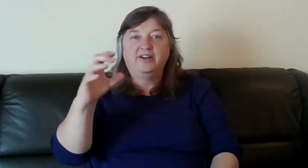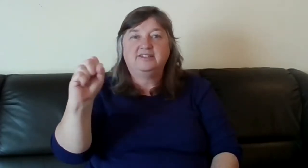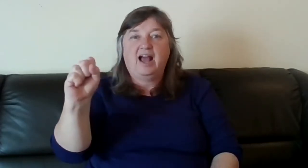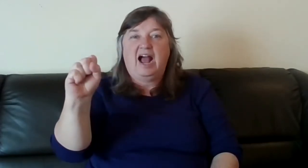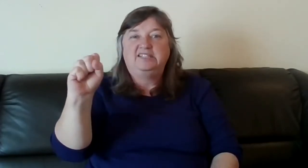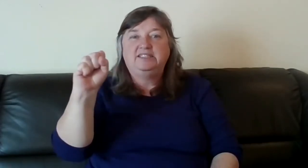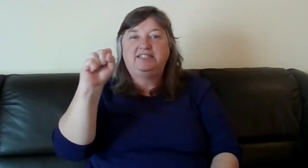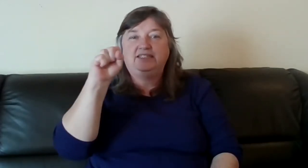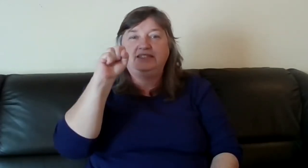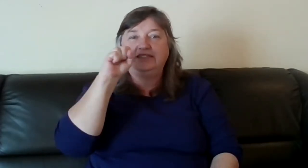carrot,